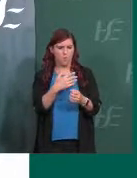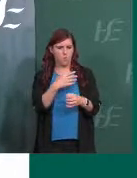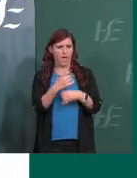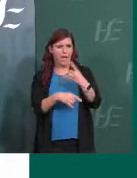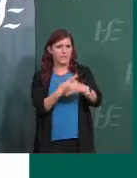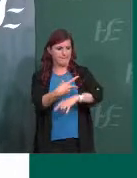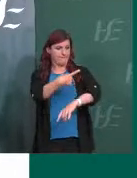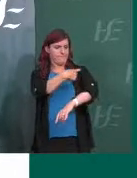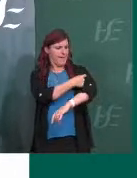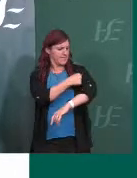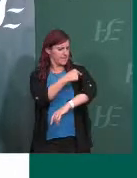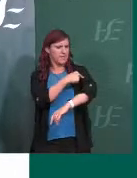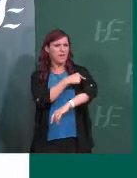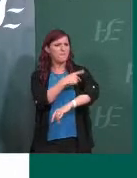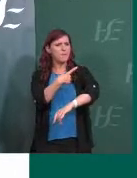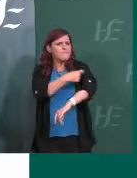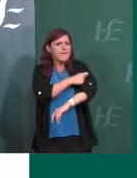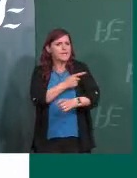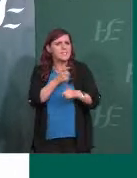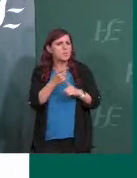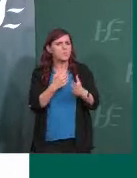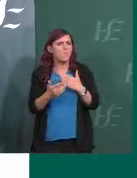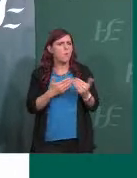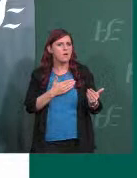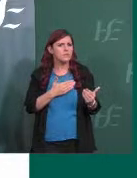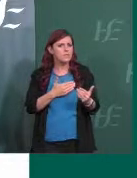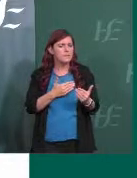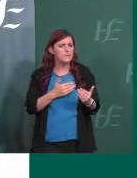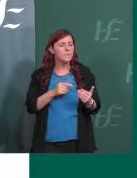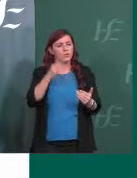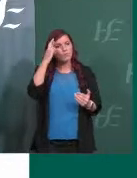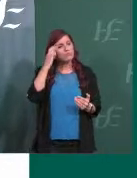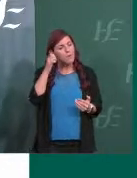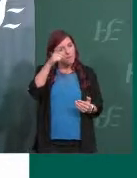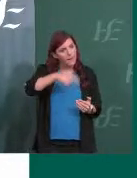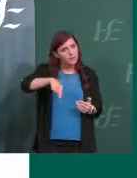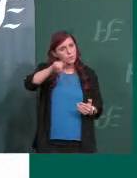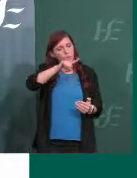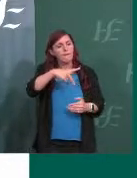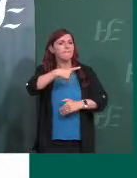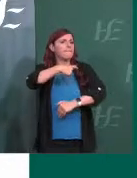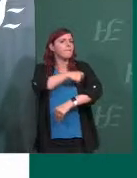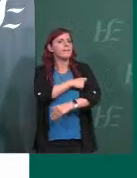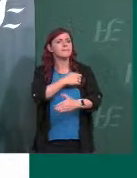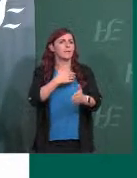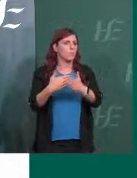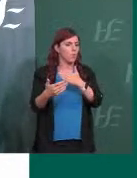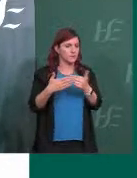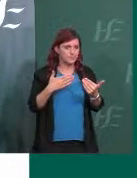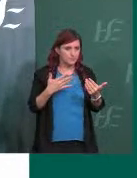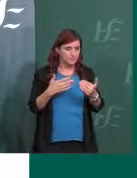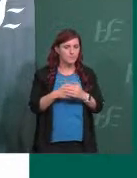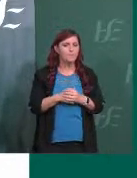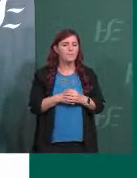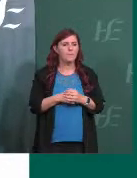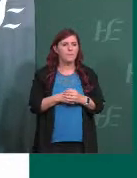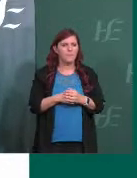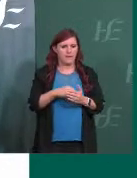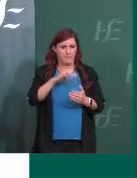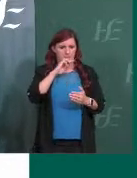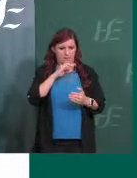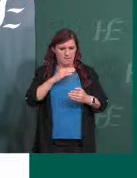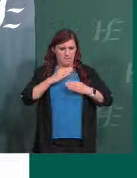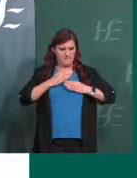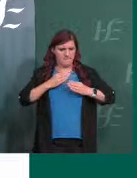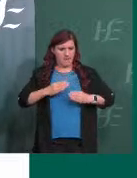again, as I said, this has been touched on, but just to remind people that what the vaccine does is it gives your body